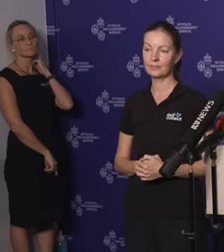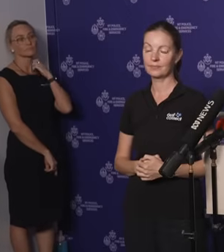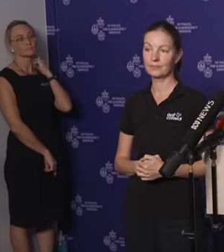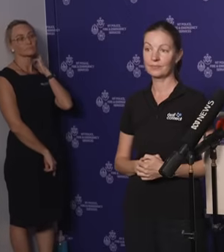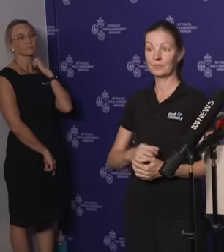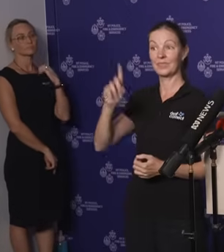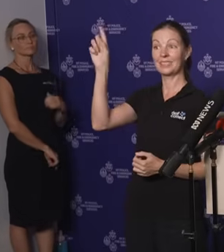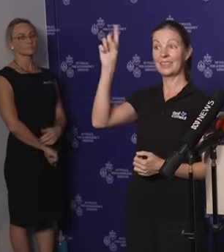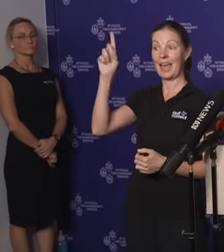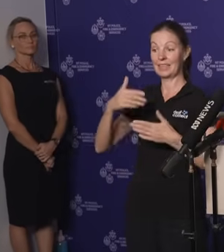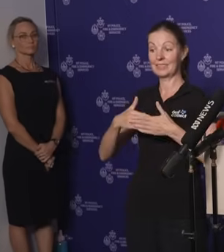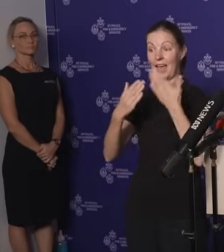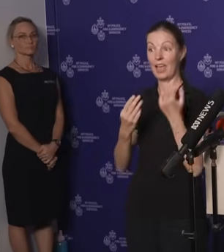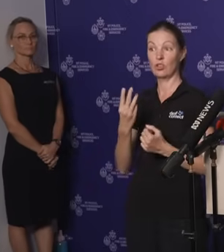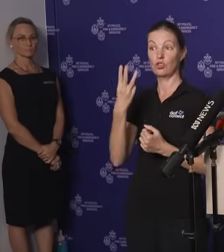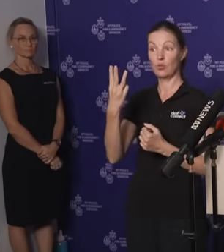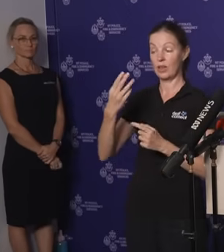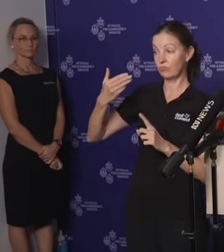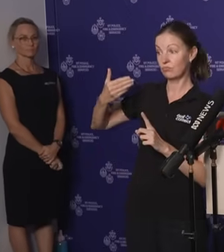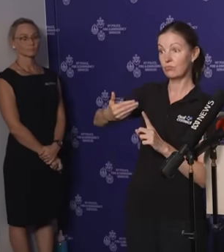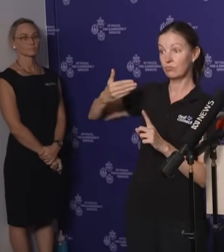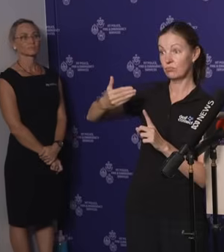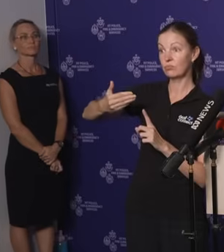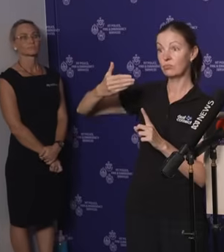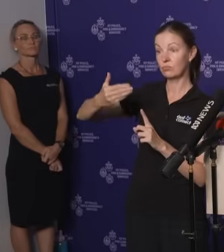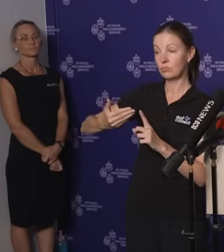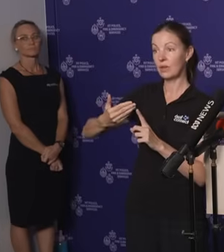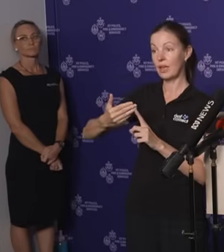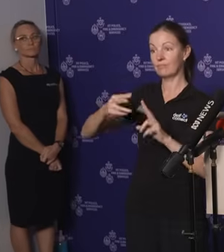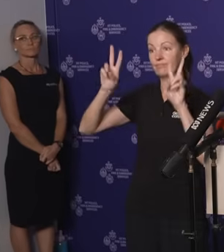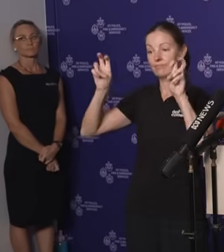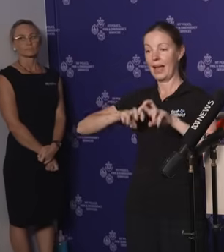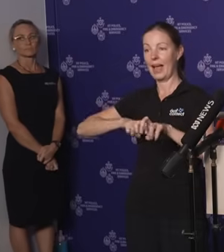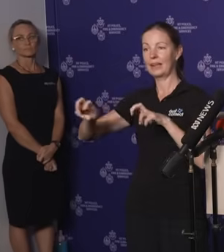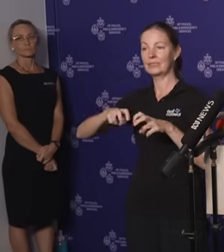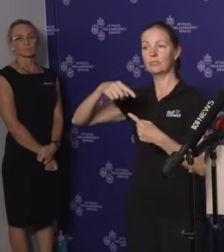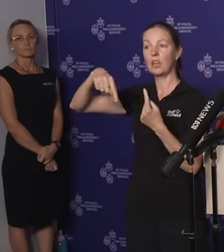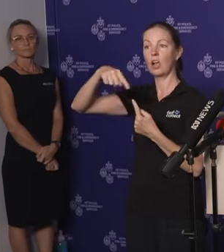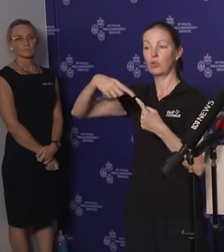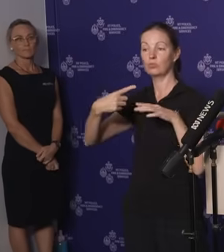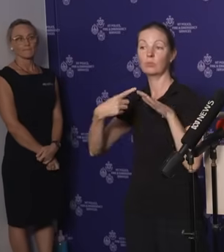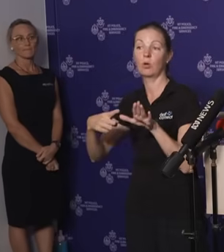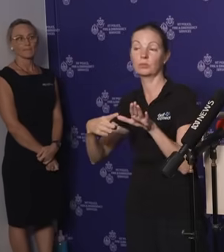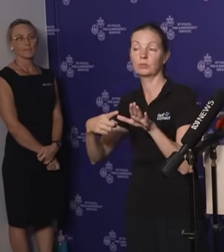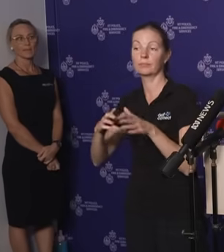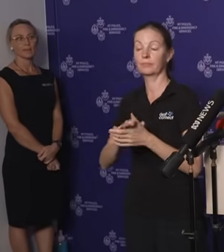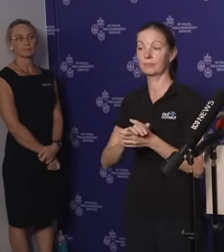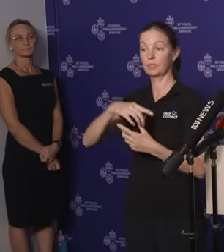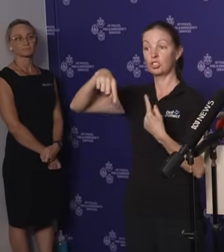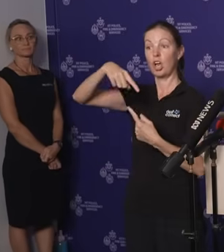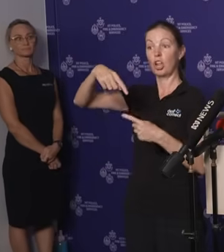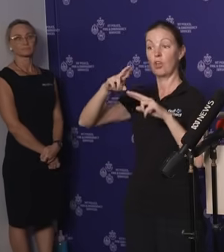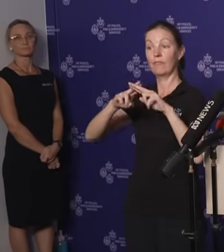So today is day 3 of our active cyclone response. Cyclone Fina is beginning to show